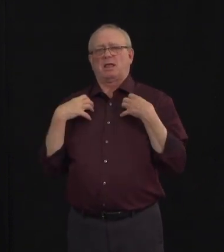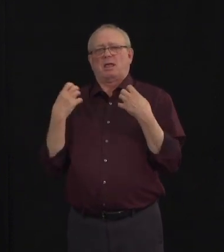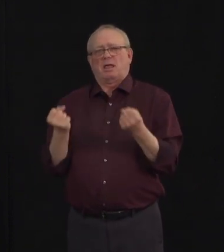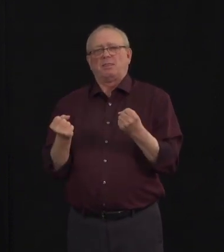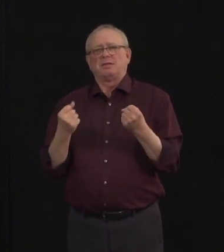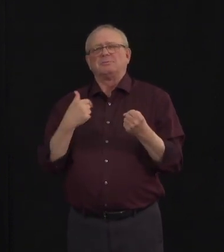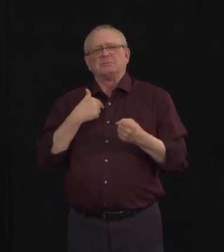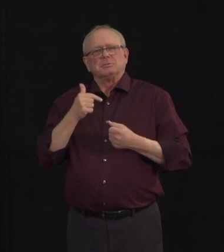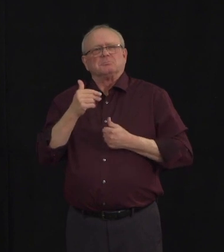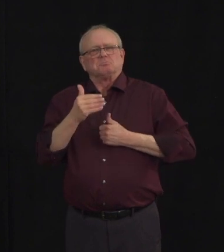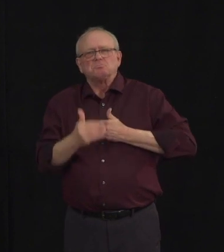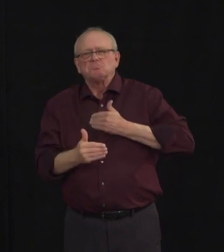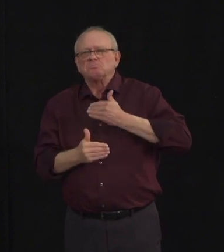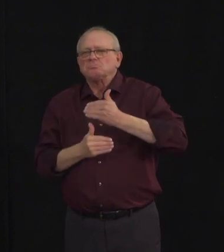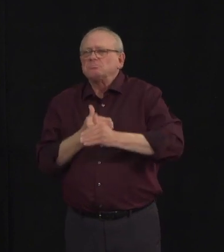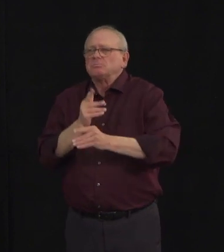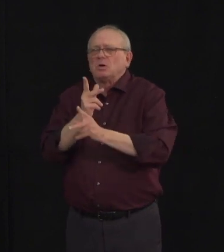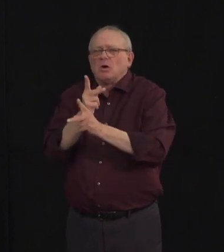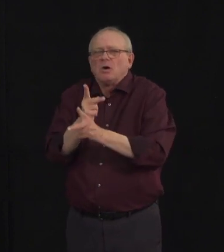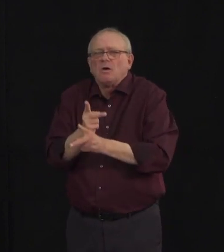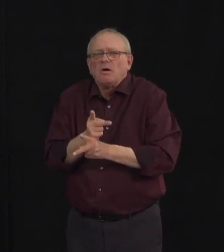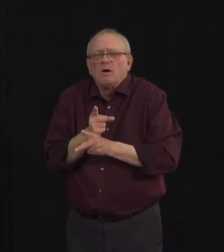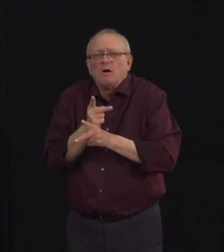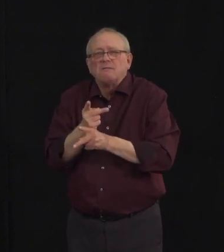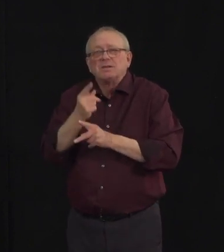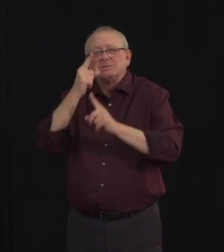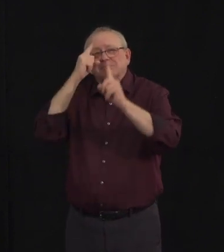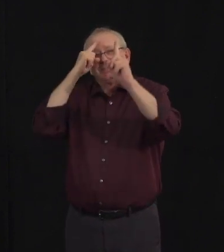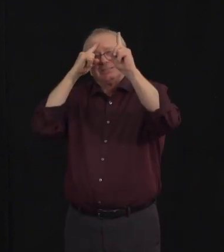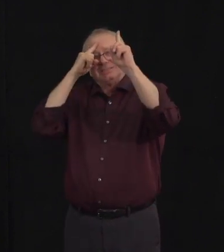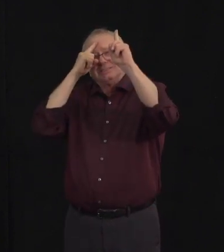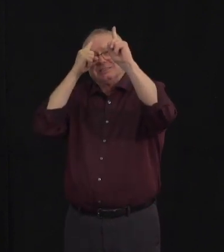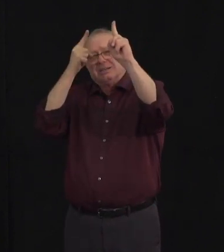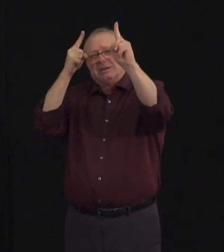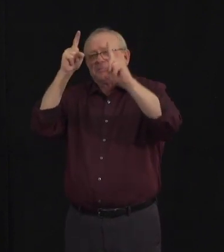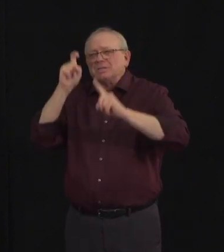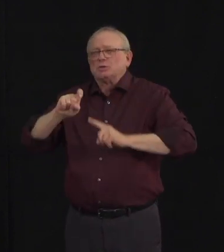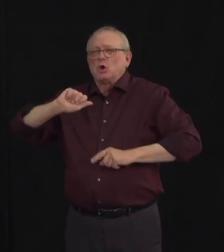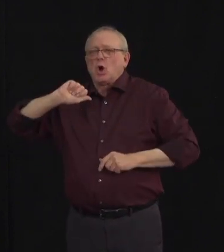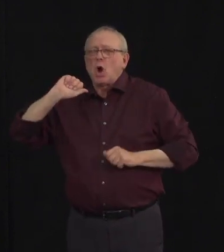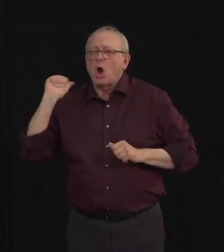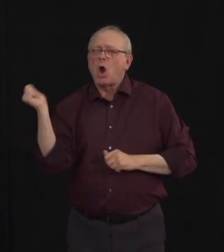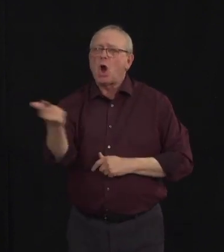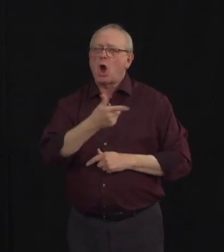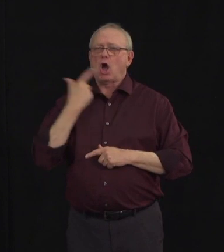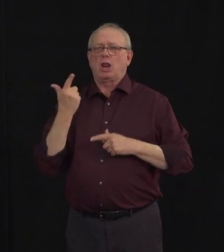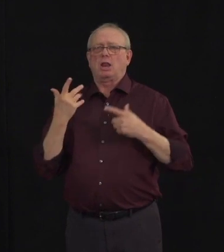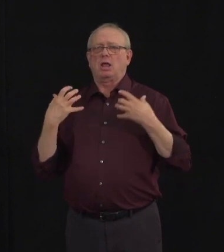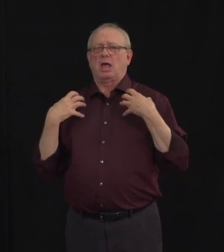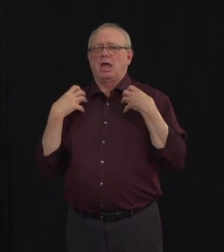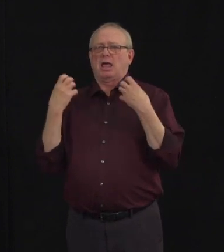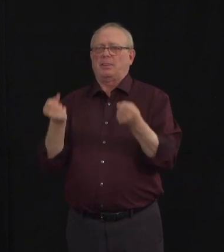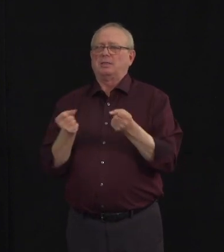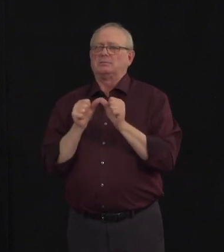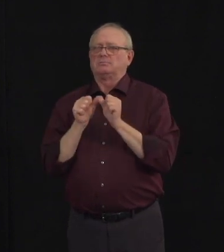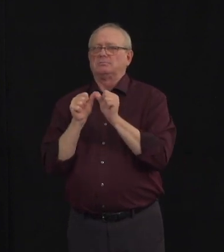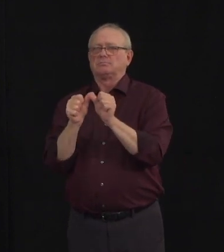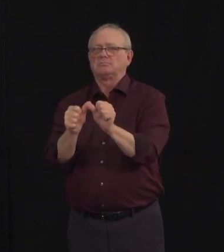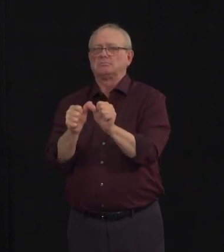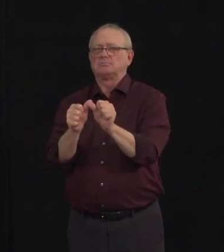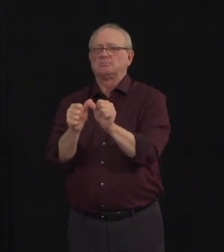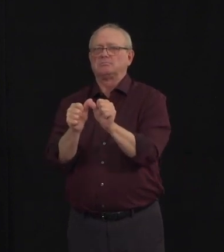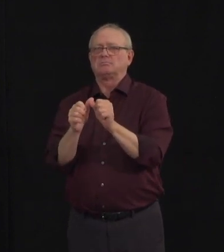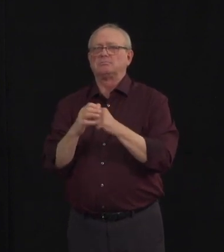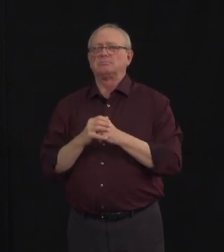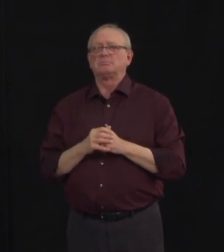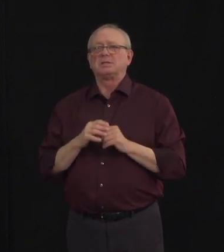and well-being. To make this work, we will need to do this together. It will take all of our efforts to continue to keep our